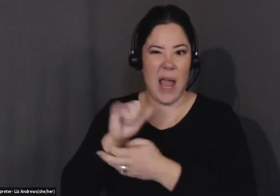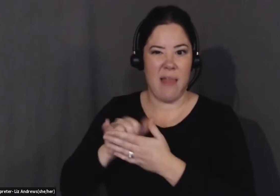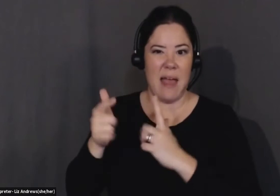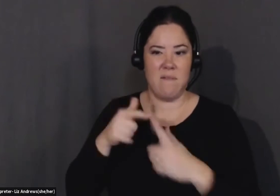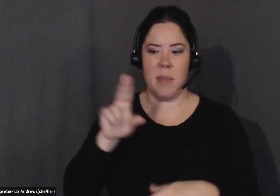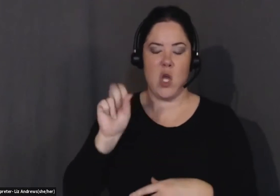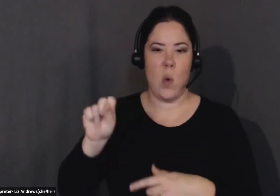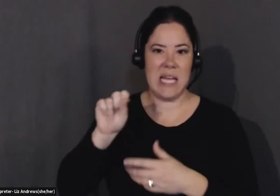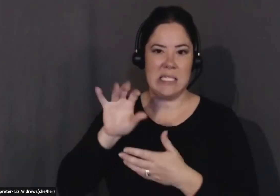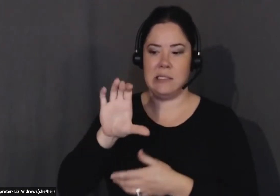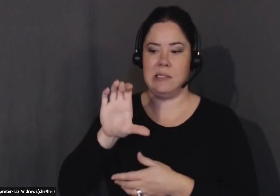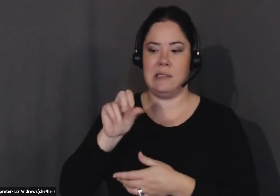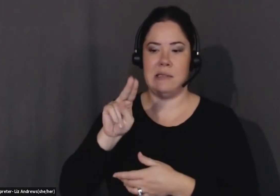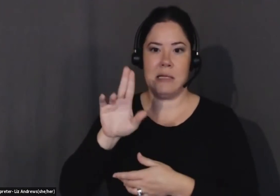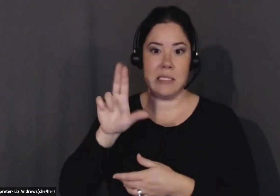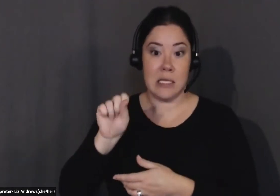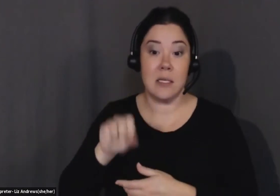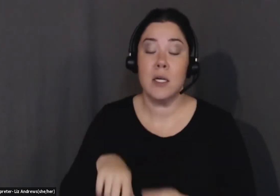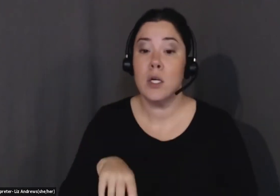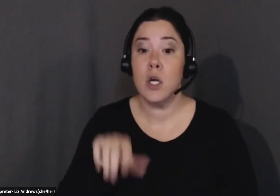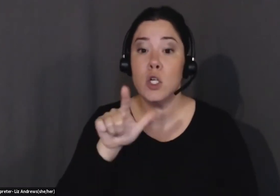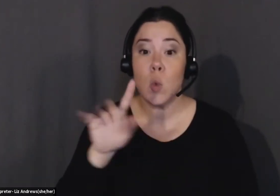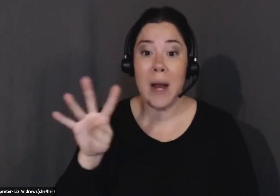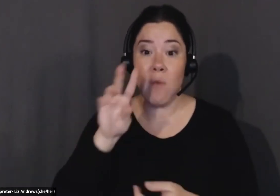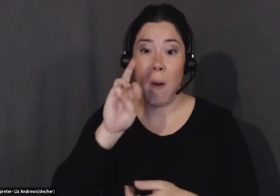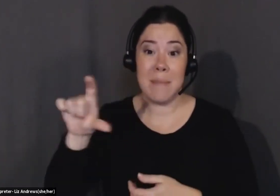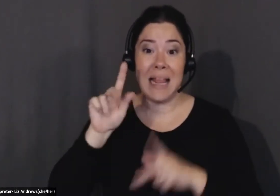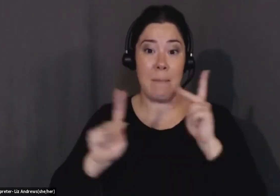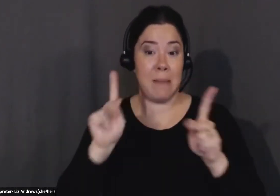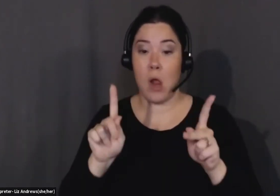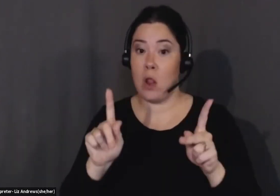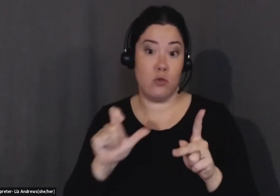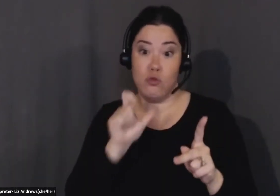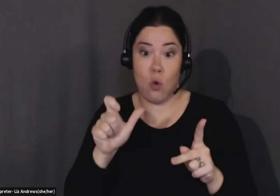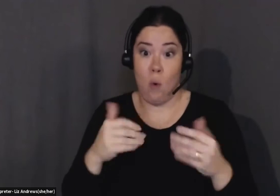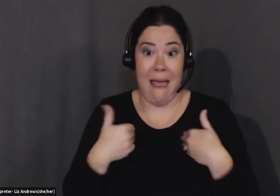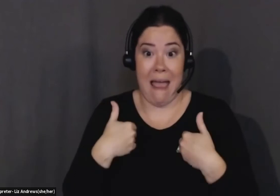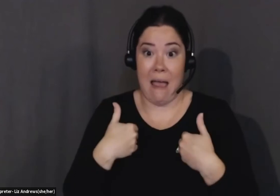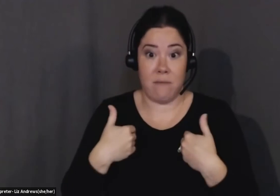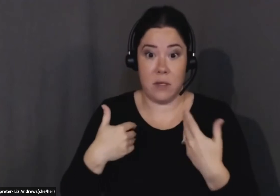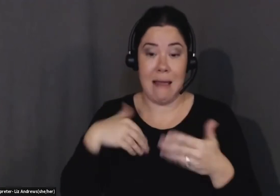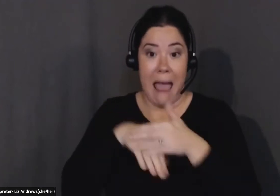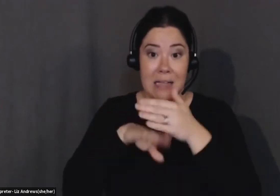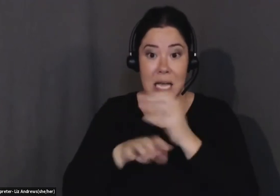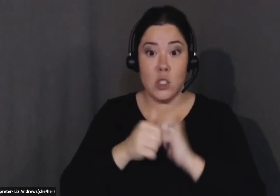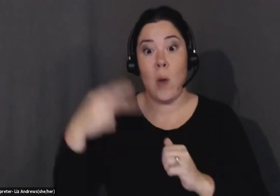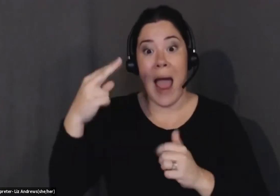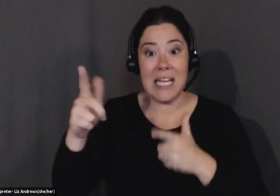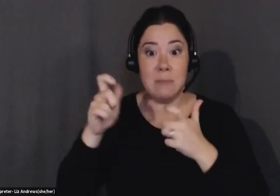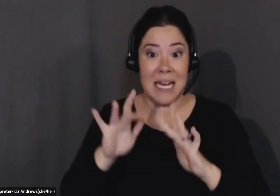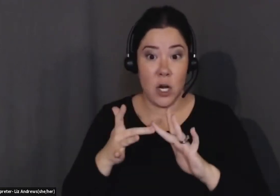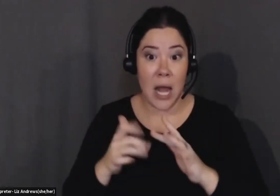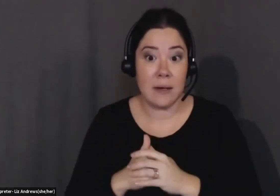Census, 24 million people lack access to high-speed internet. And we know that 20% of